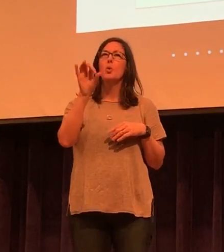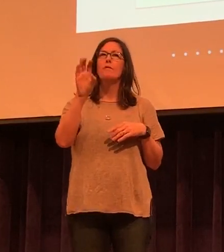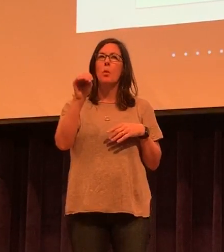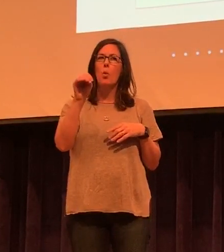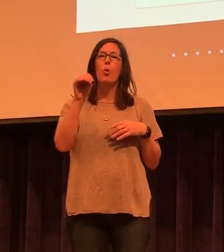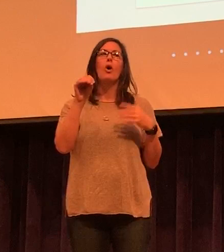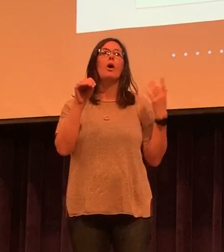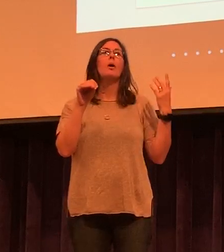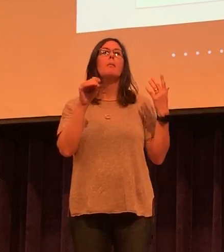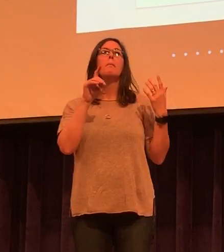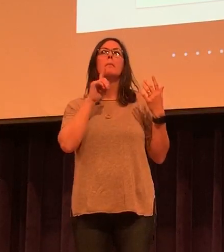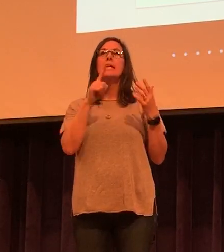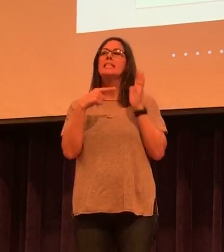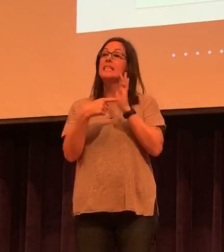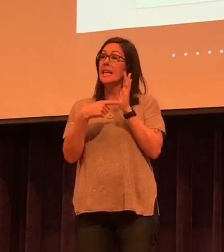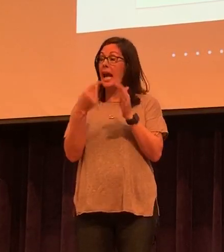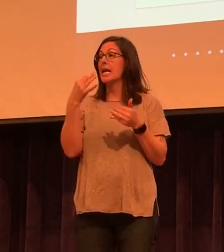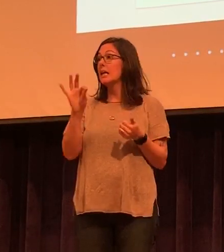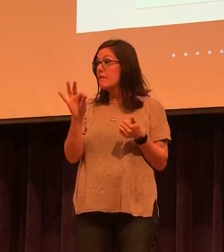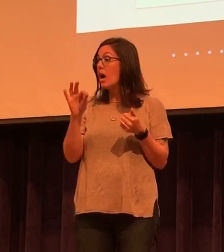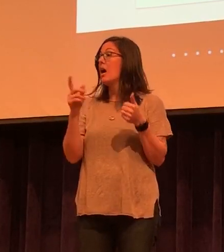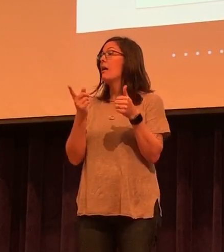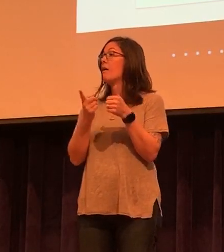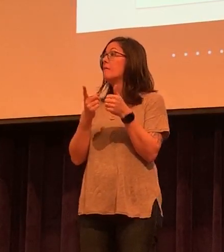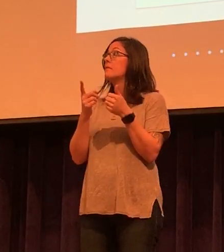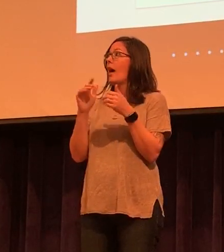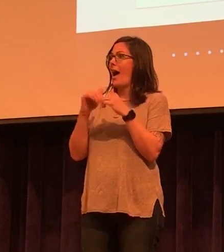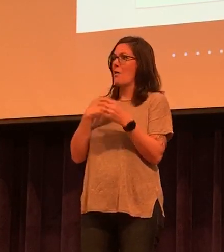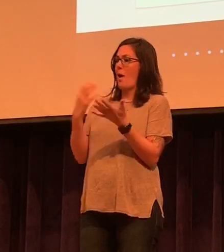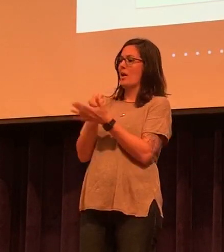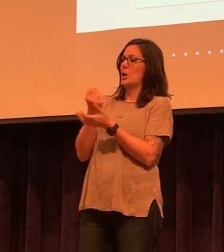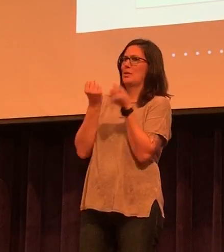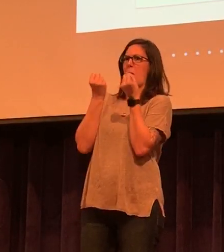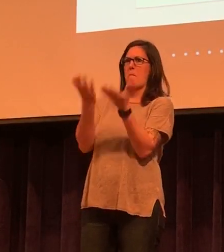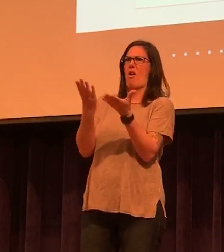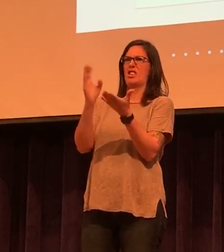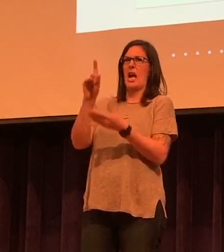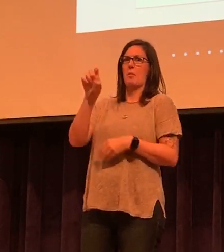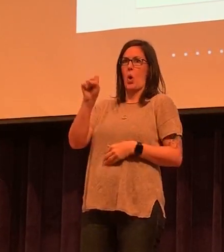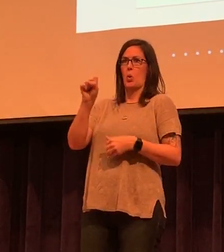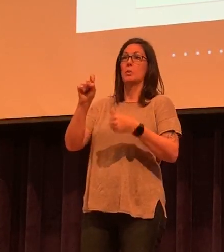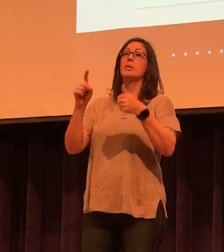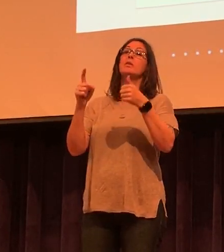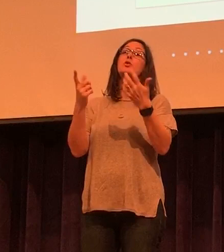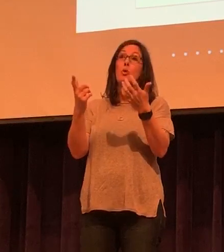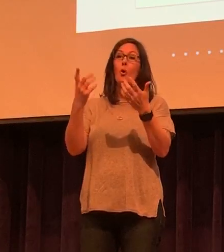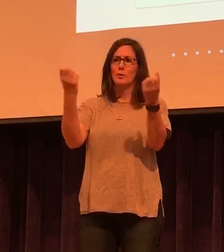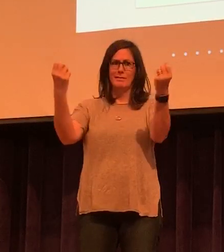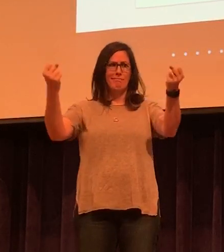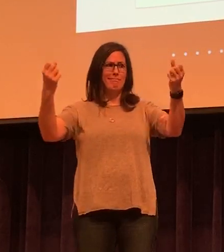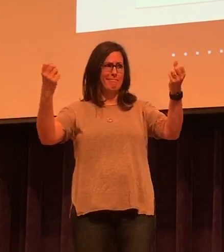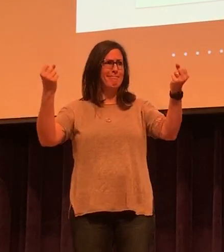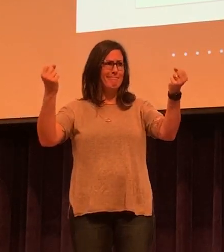So the Google form is indicative of how I use multiple modes